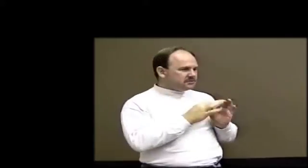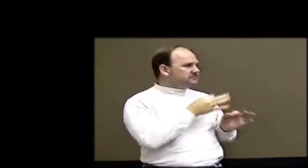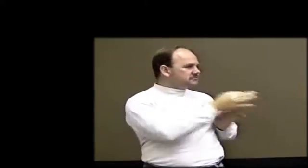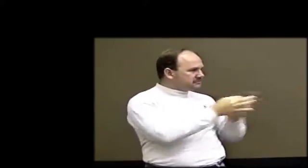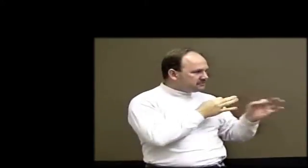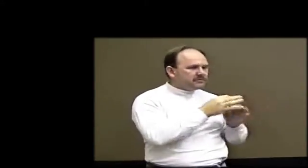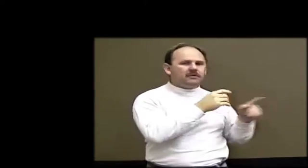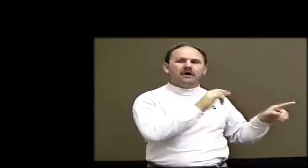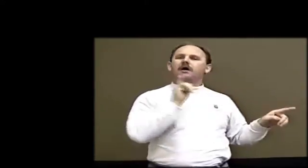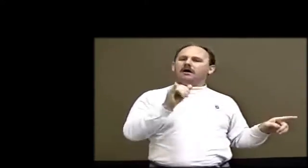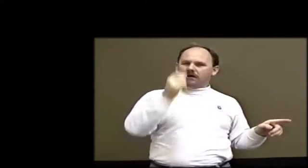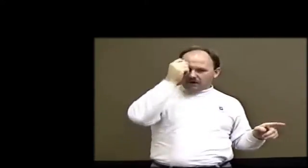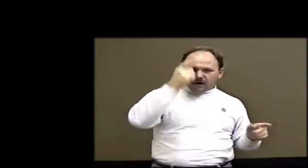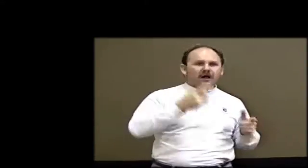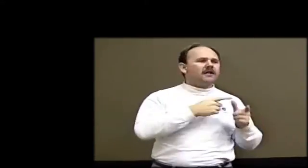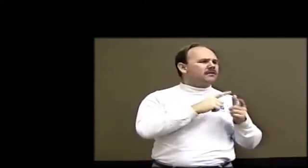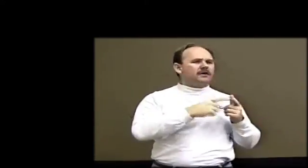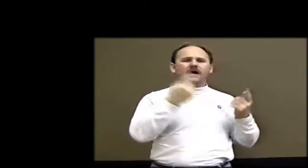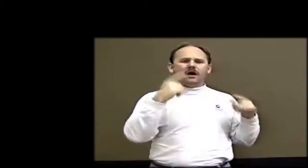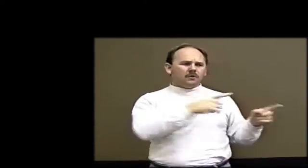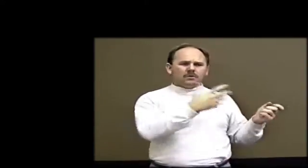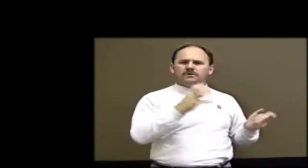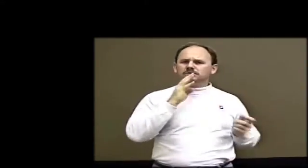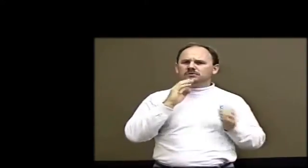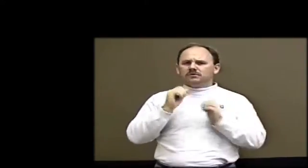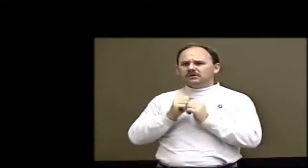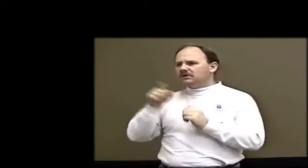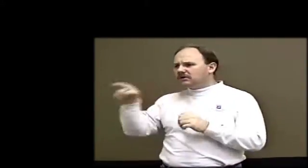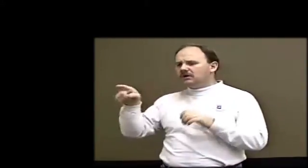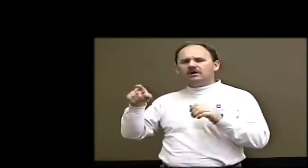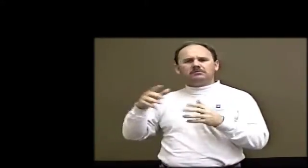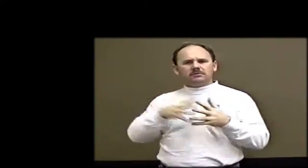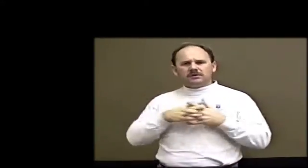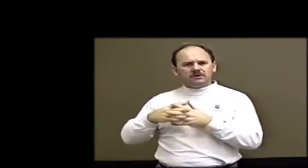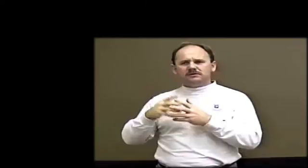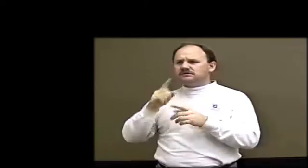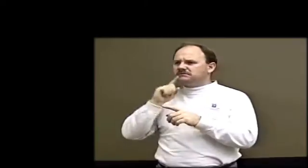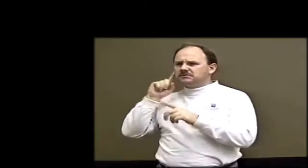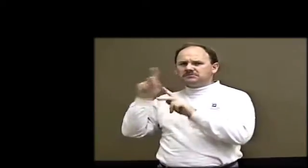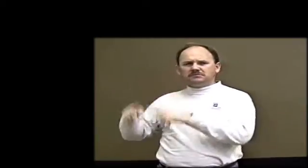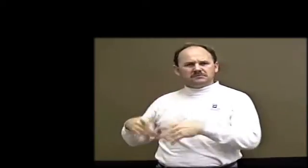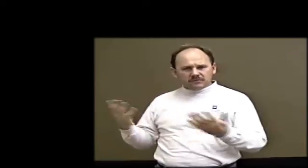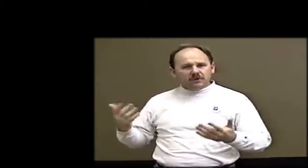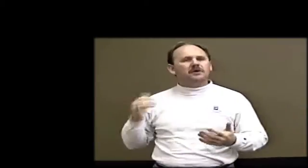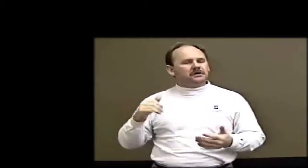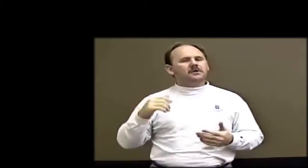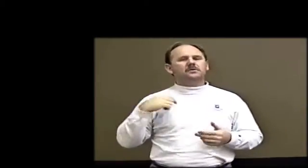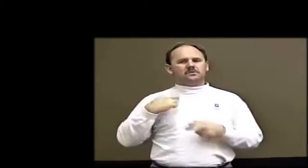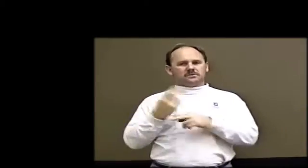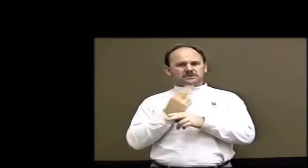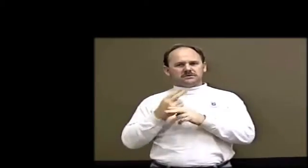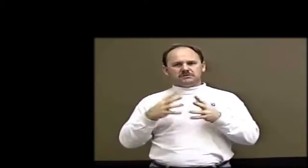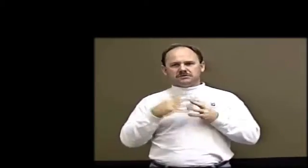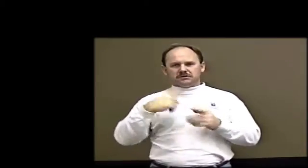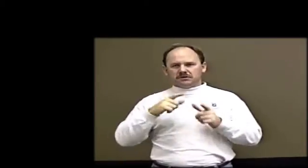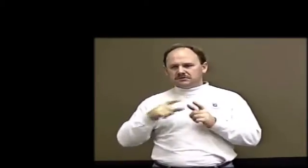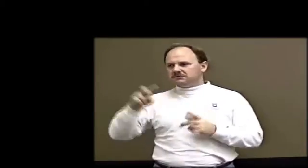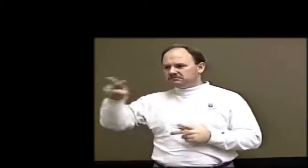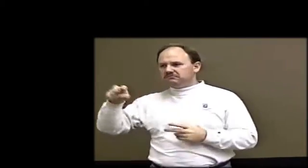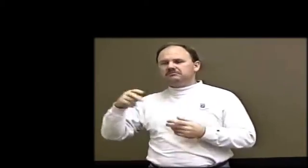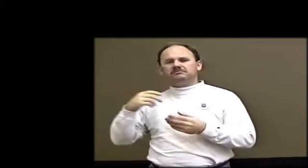America, I would use American Sign Language with the American deaf person, and then interpret using ASL Sign Language for my friend from Australia, just like I would interpret